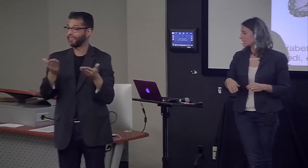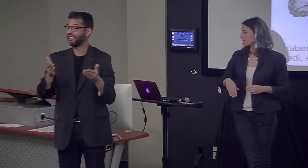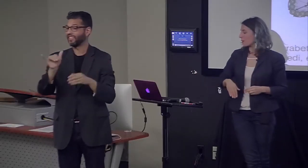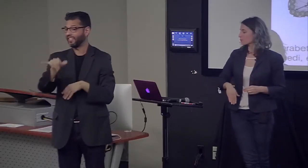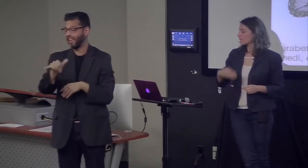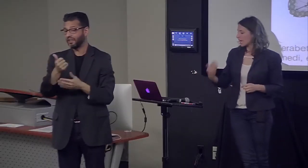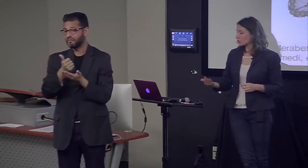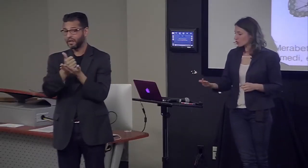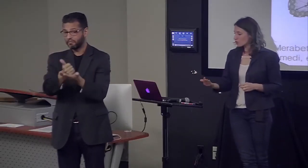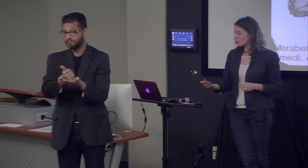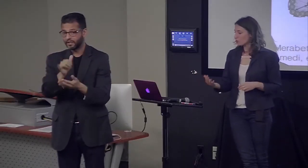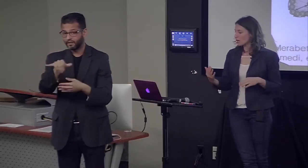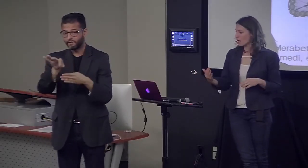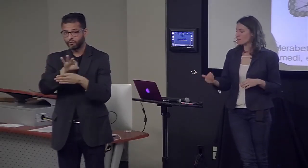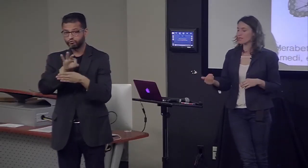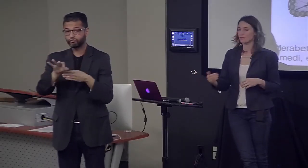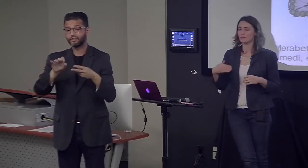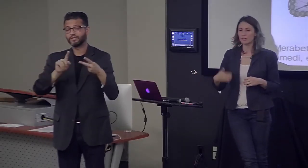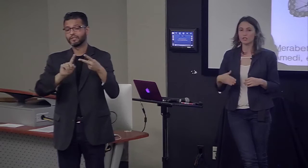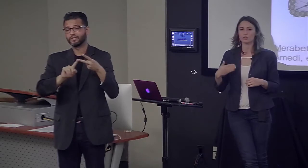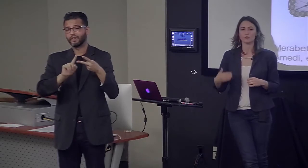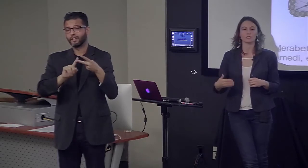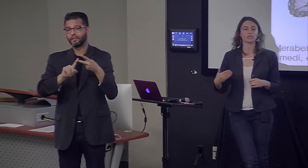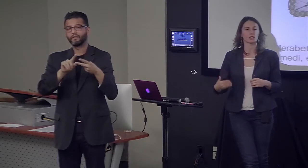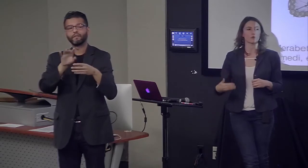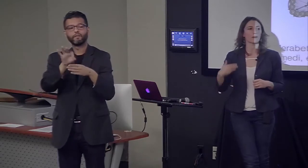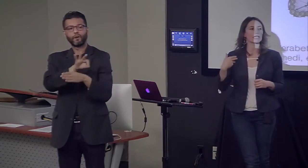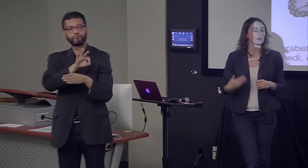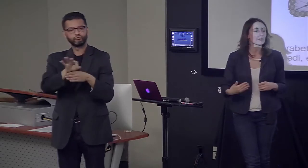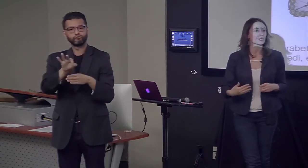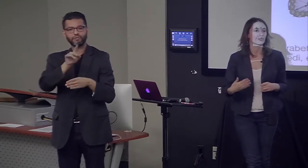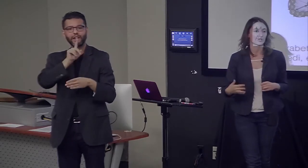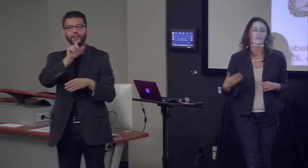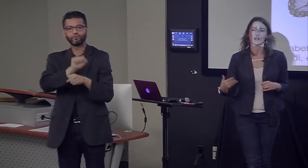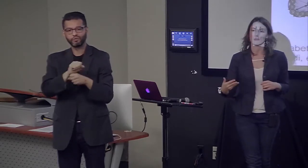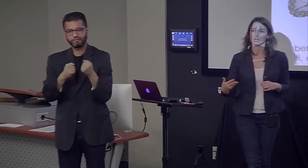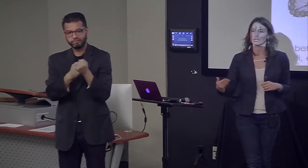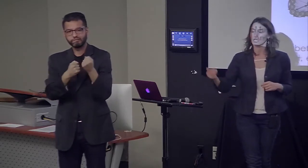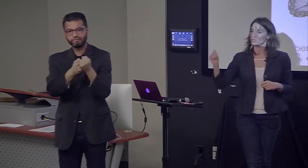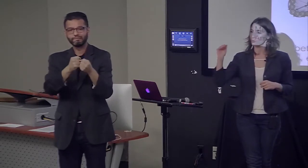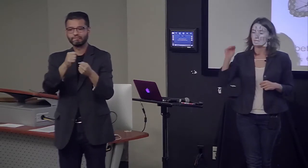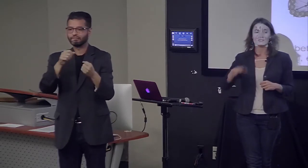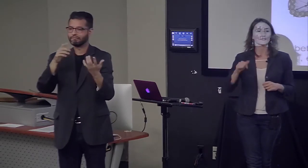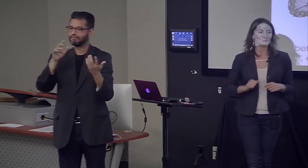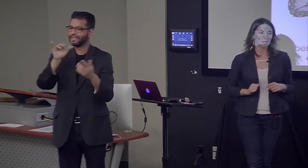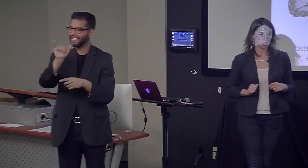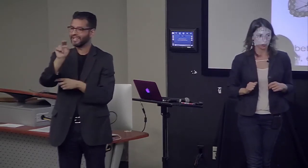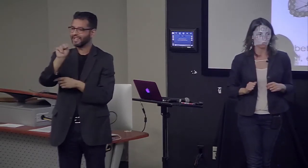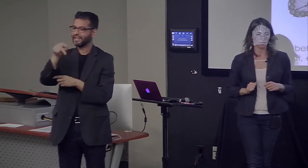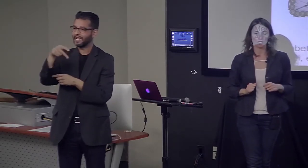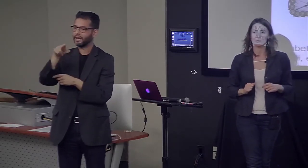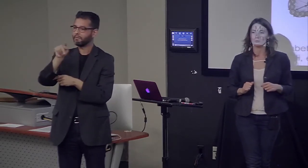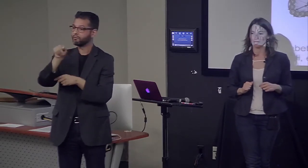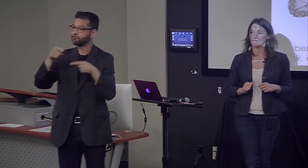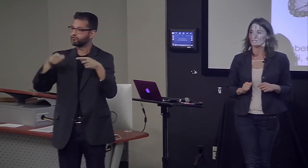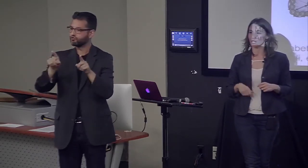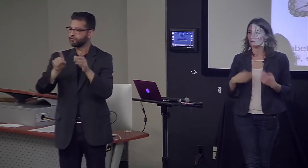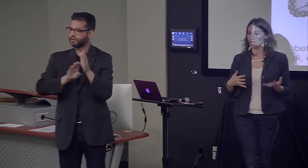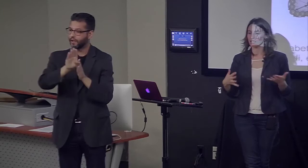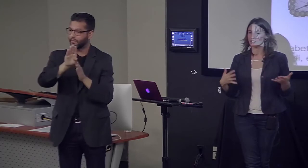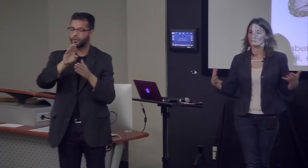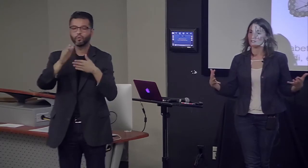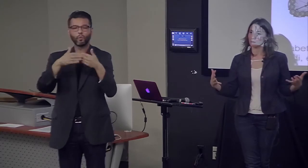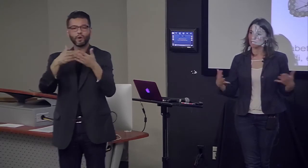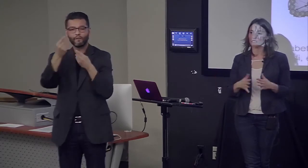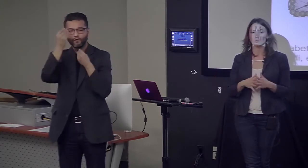factor. And two, that function is really driven by input during development. So whatever information you feed to a brain area